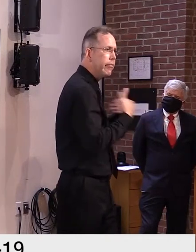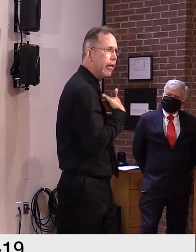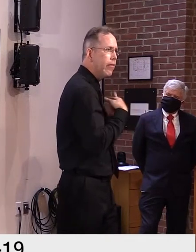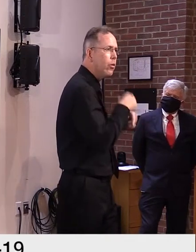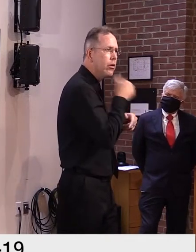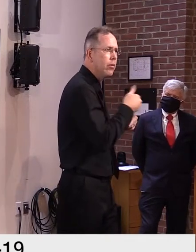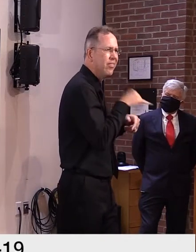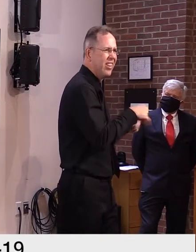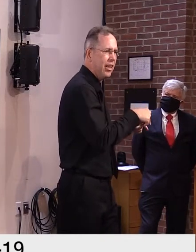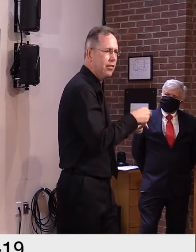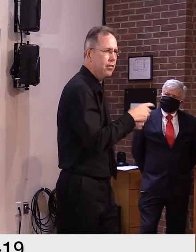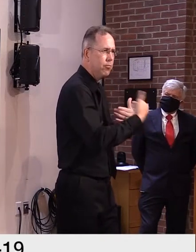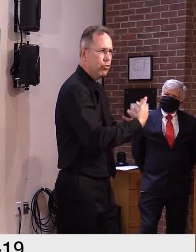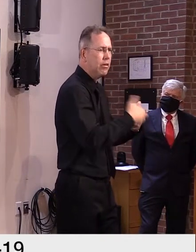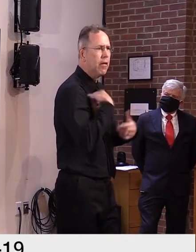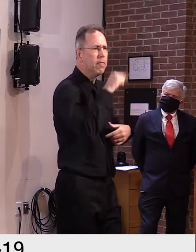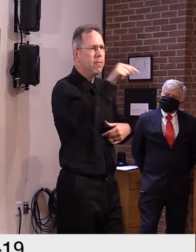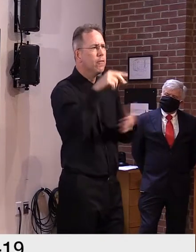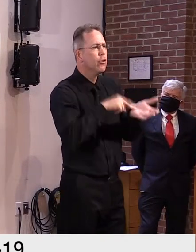Okay.